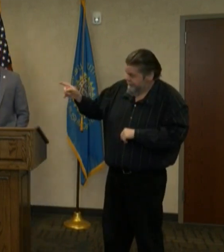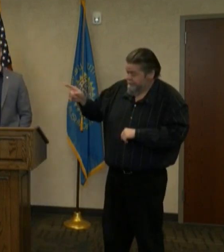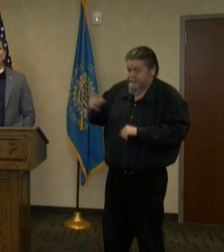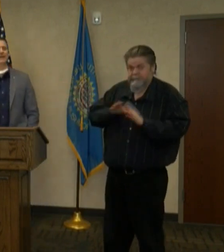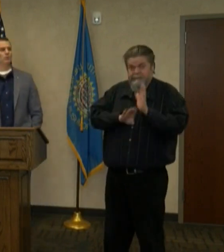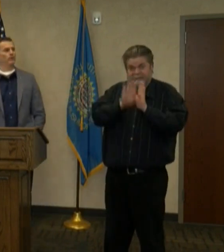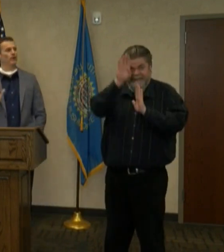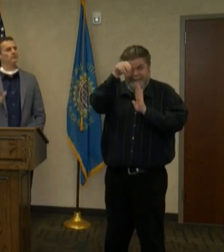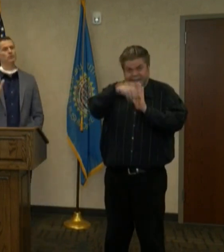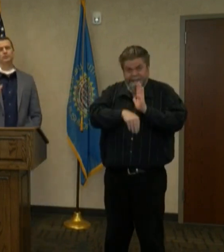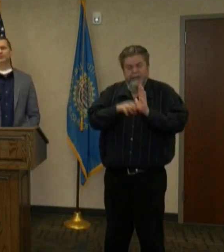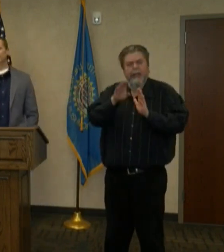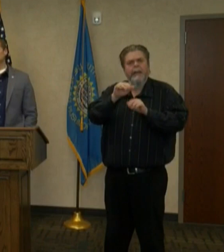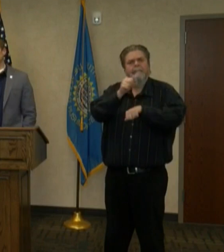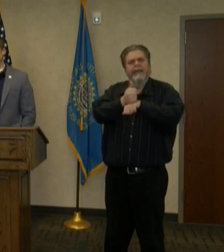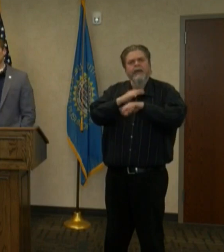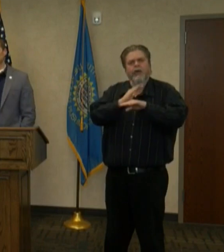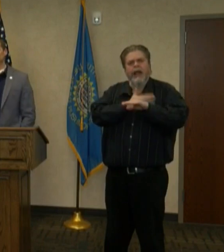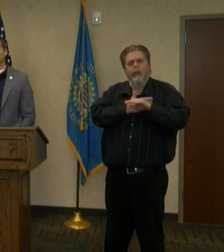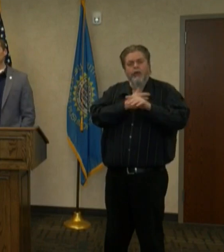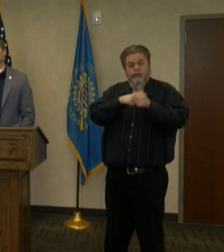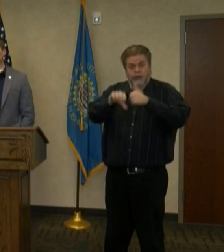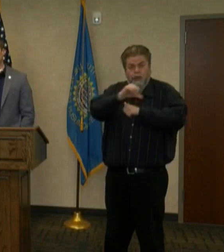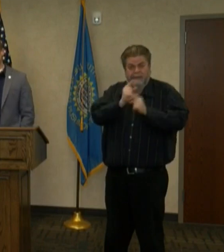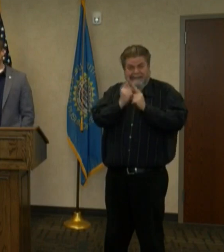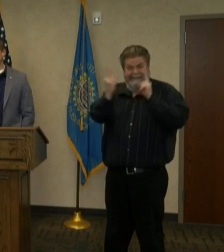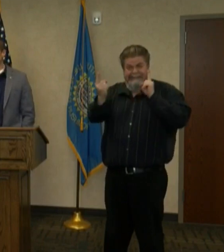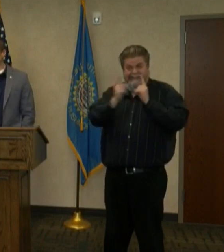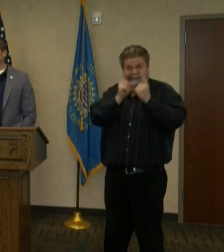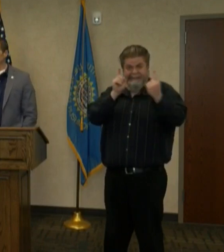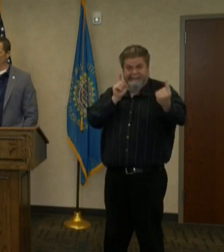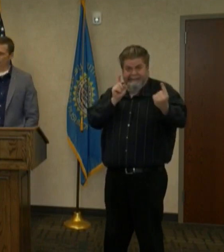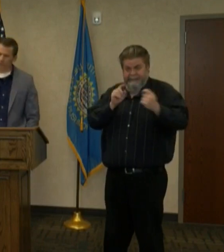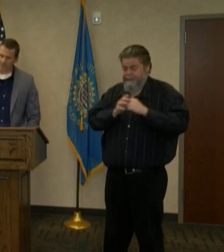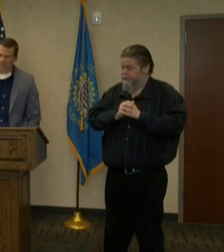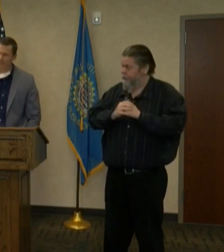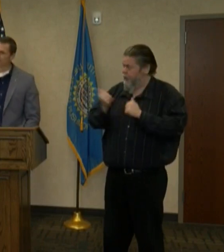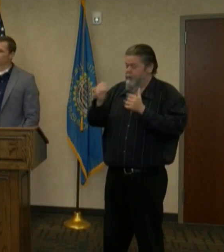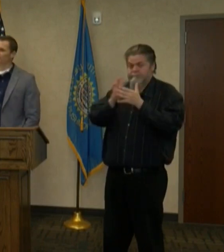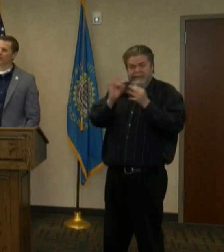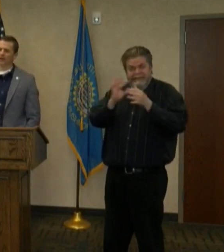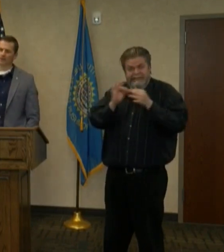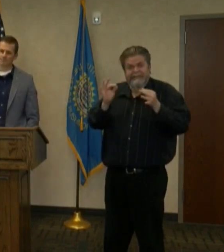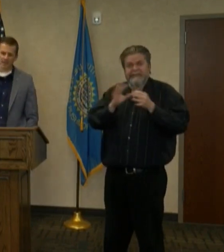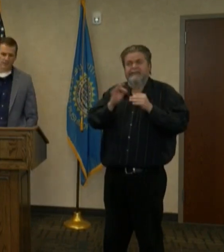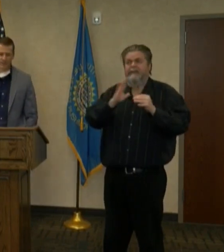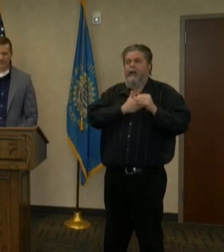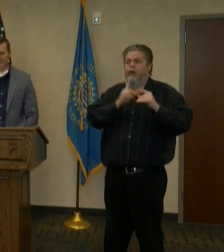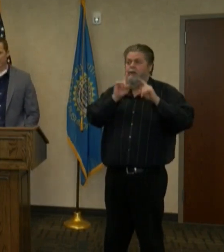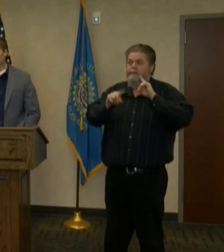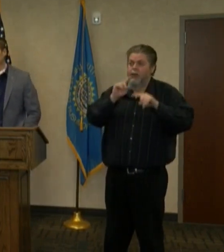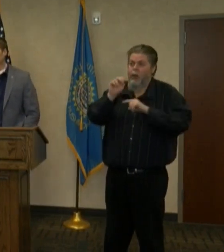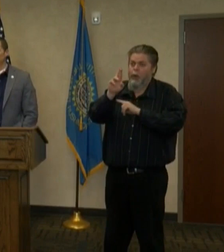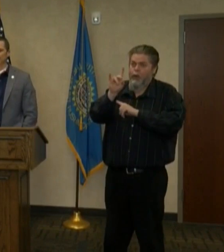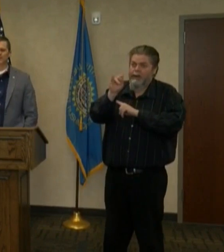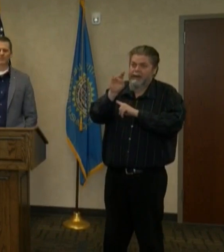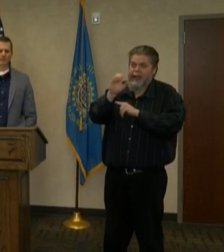we've done to date with our social distancing, the messaging, the ordinances, the